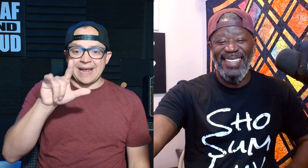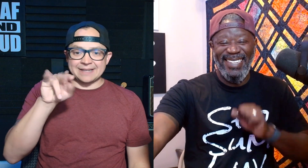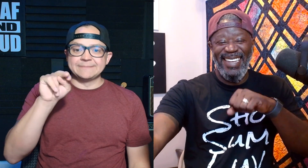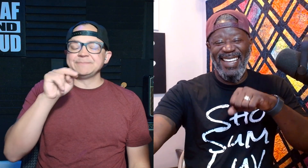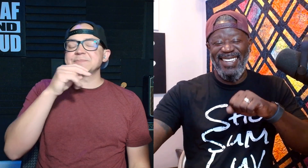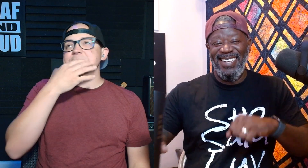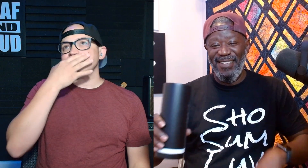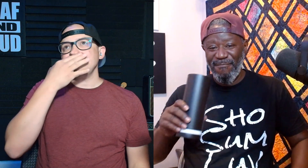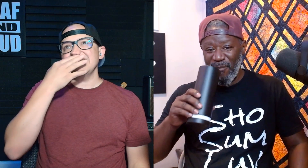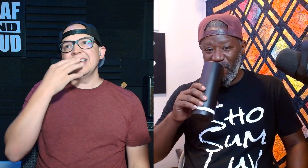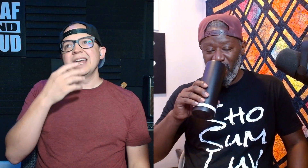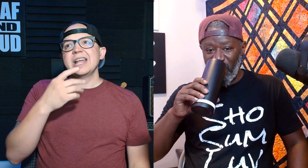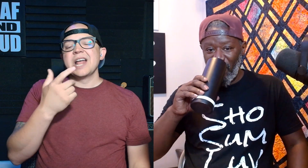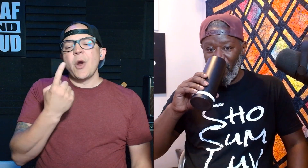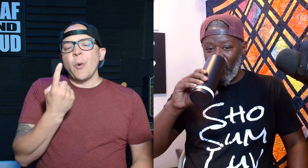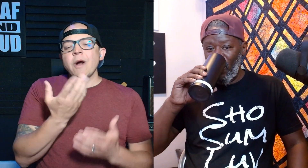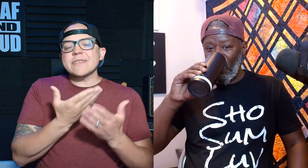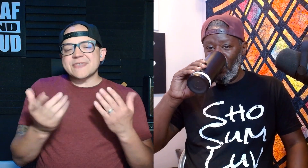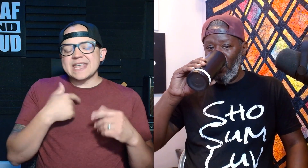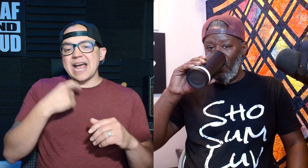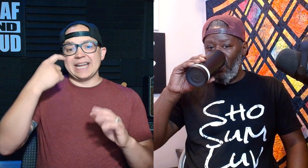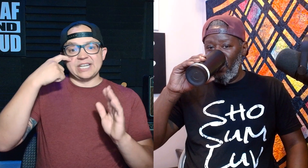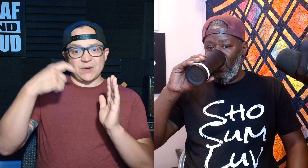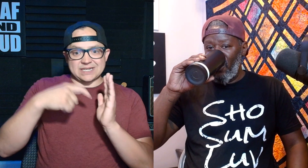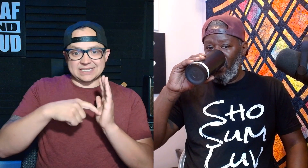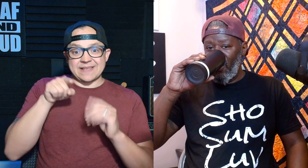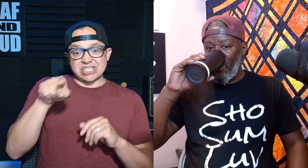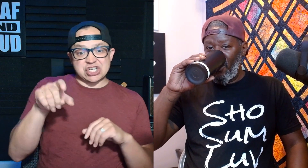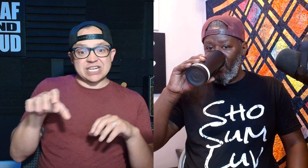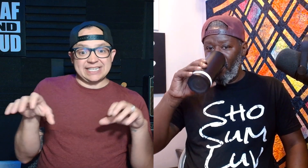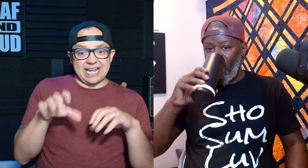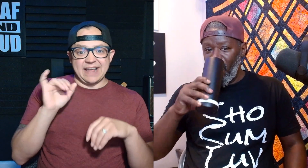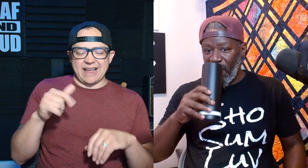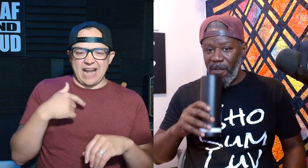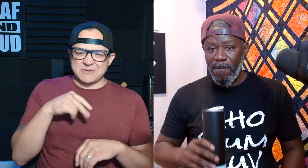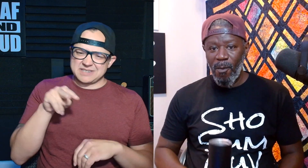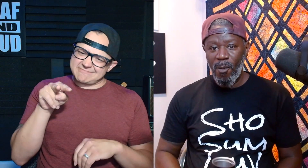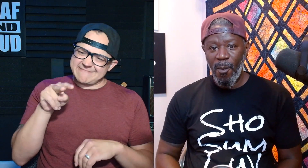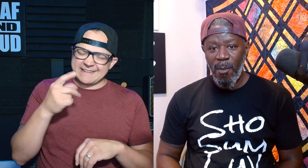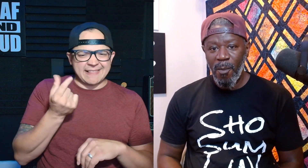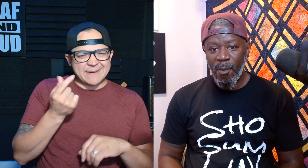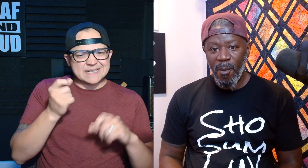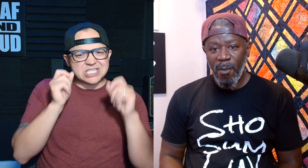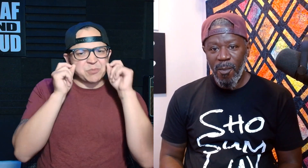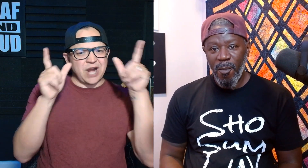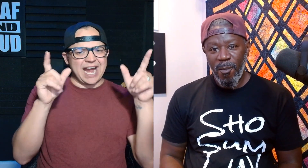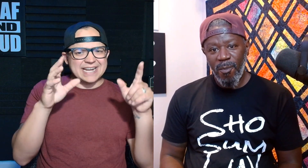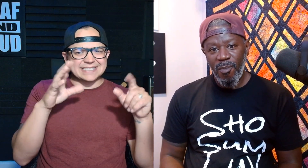Molly Matlin. Yes. One thing I noticed that she did that I was a little